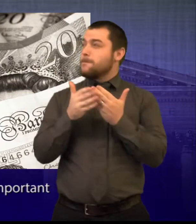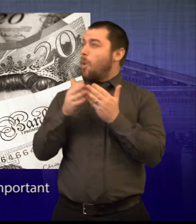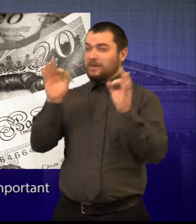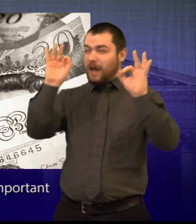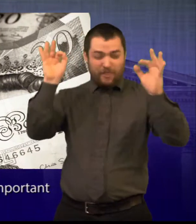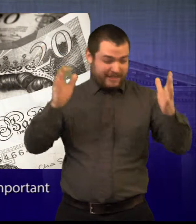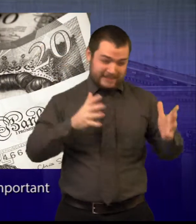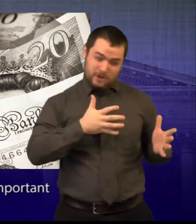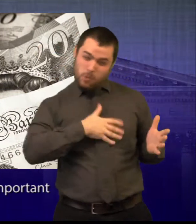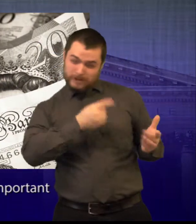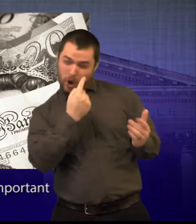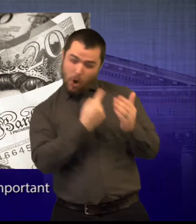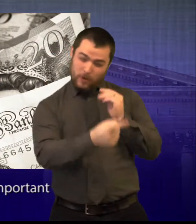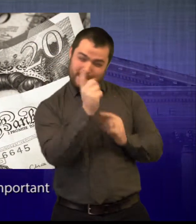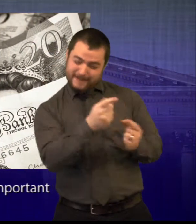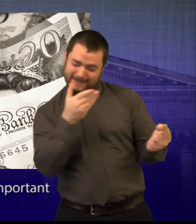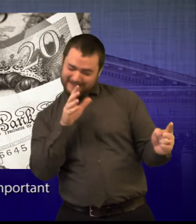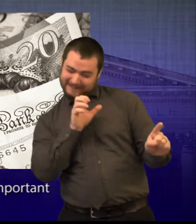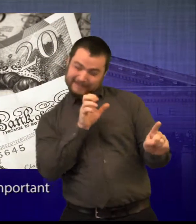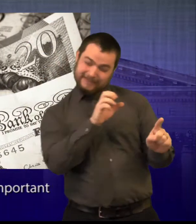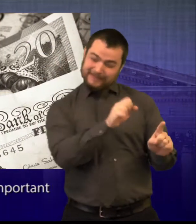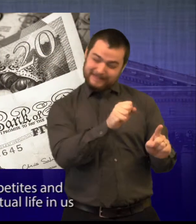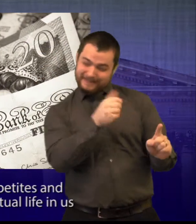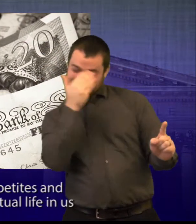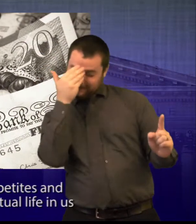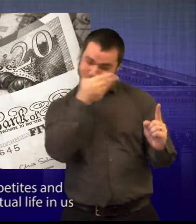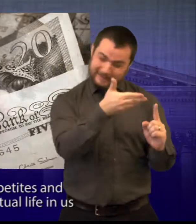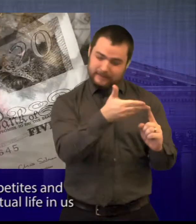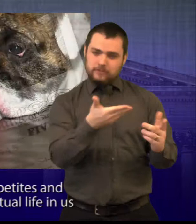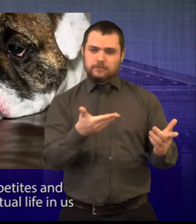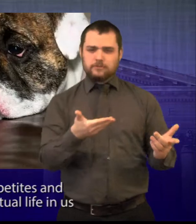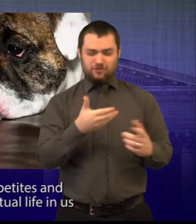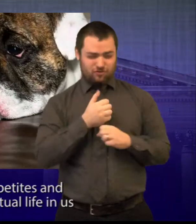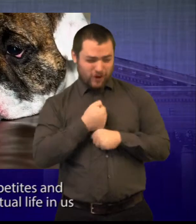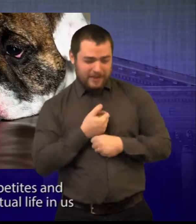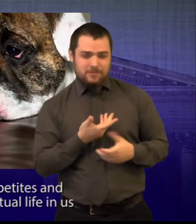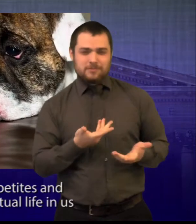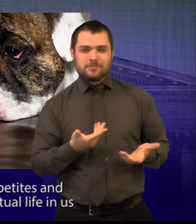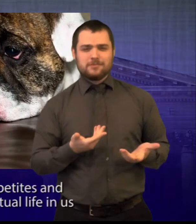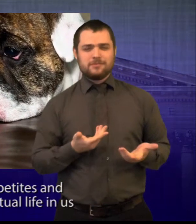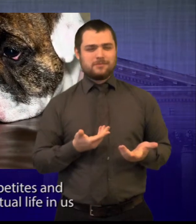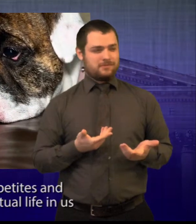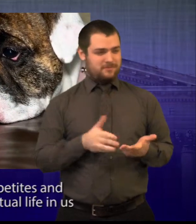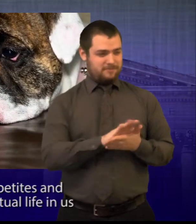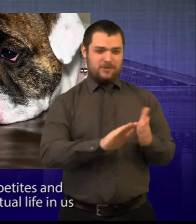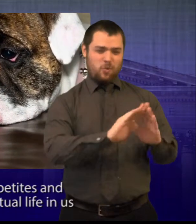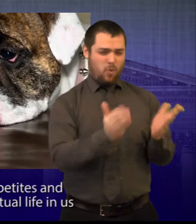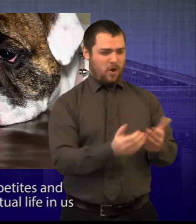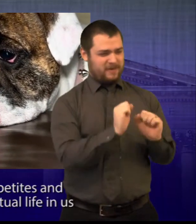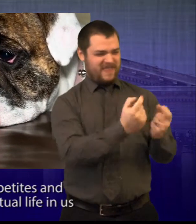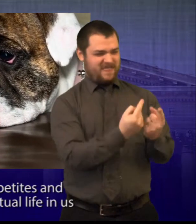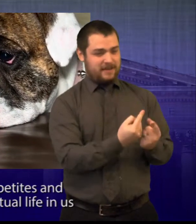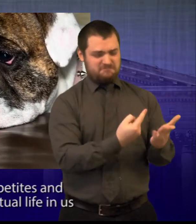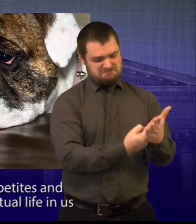is nothing more important in the world. Yes, we are ruled by earthly appetites and